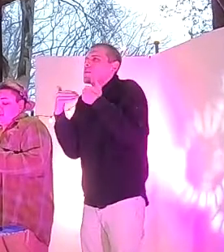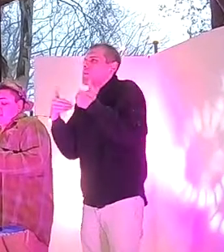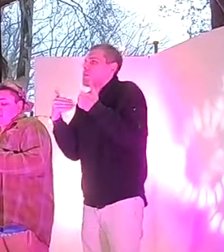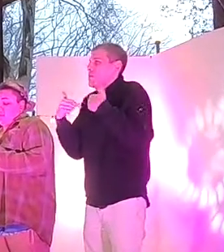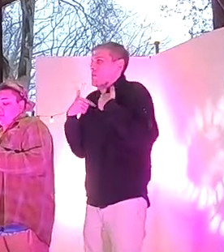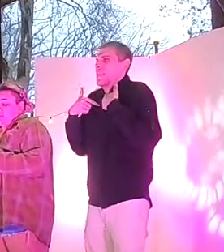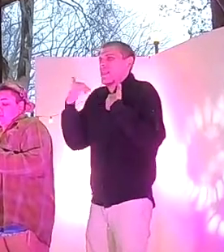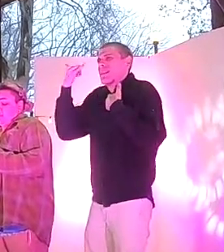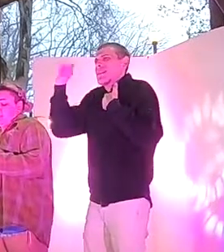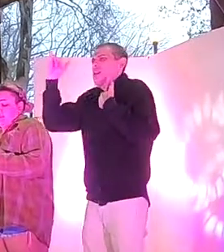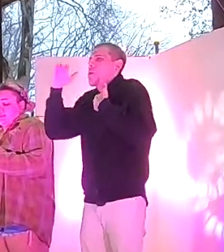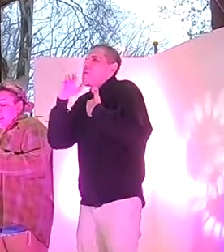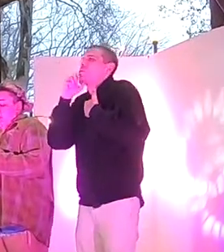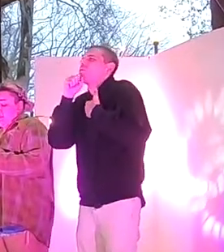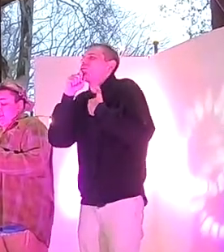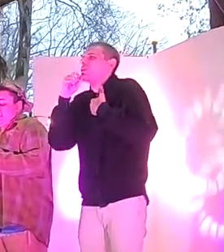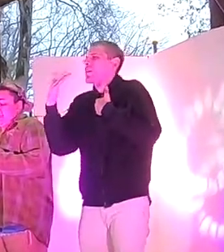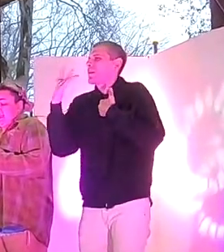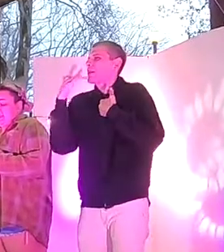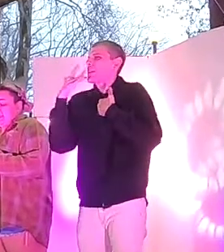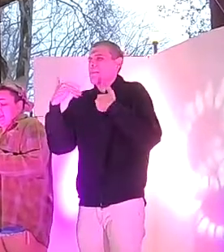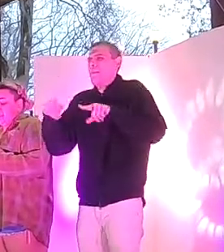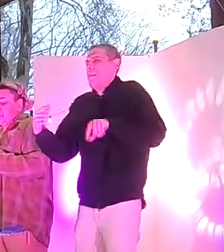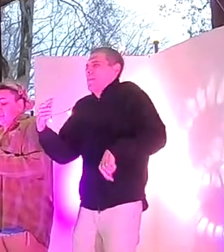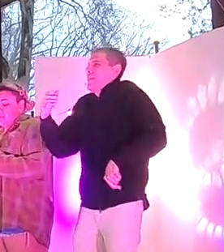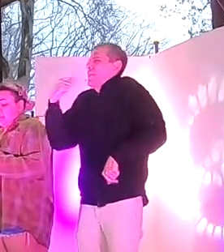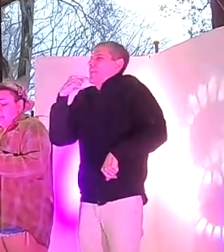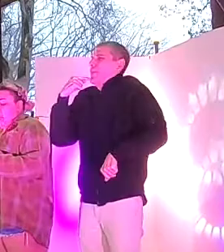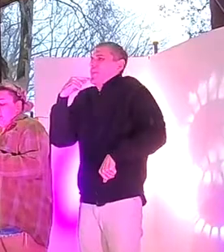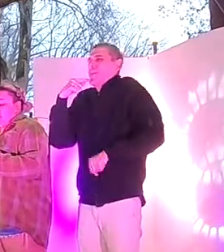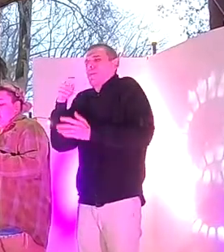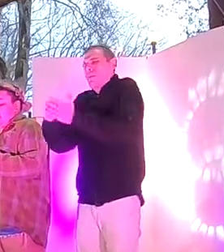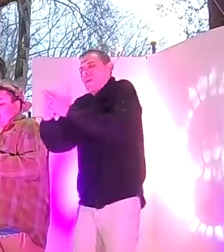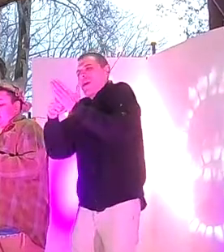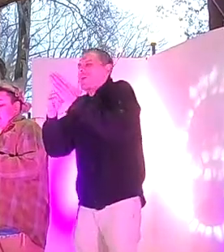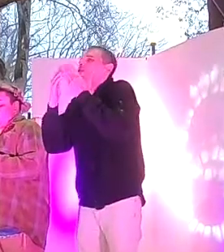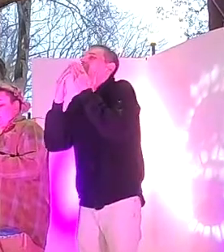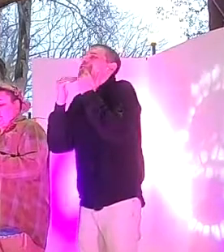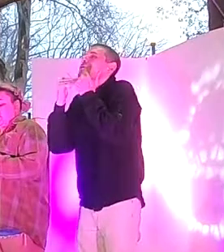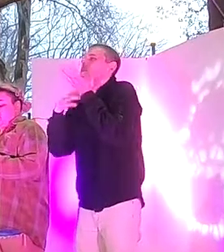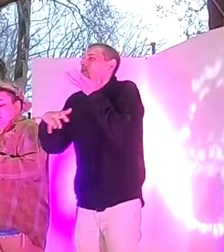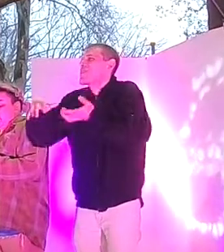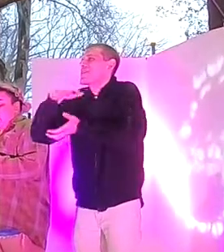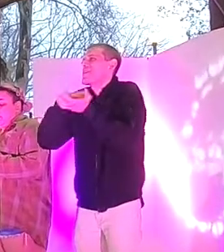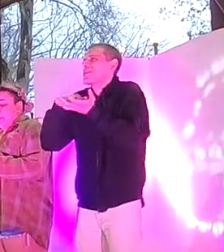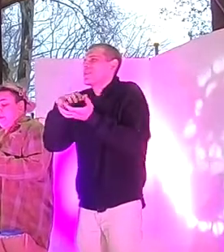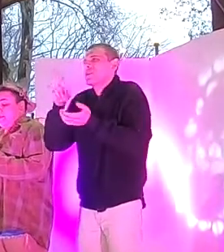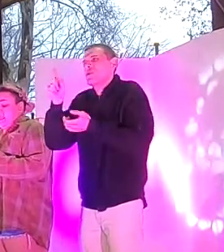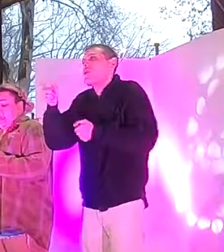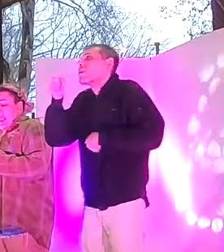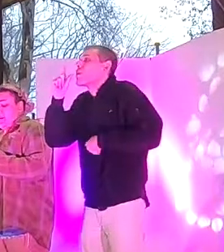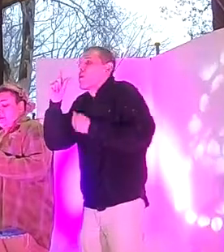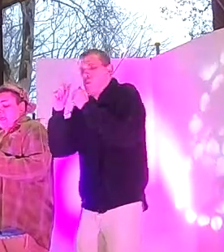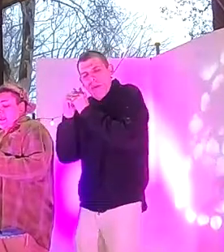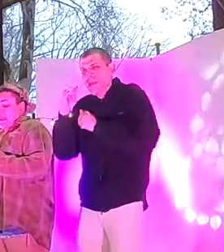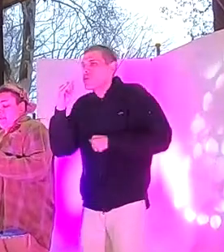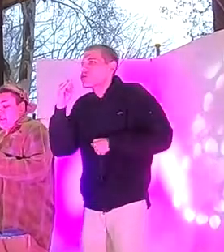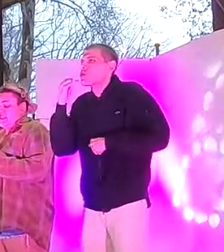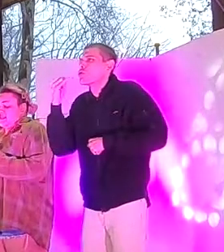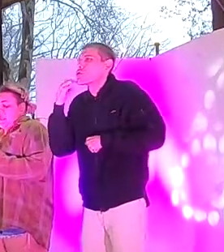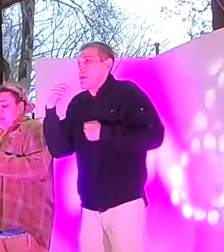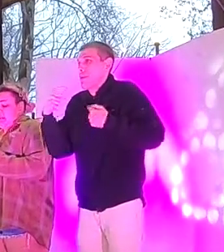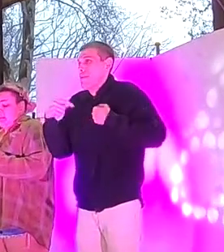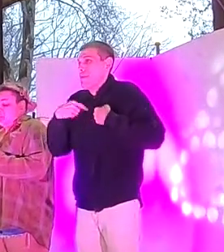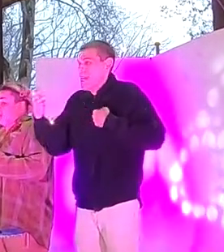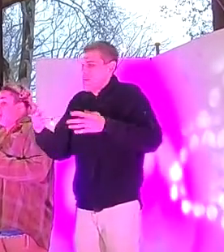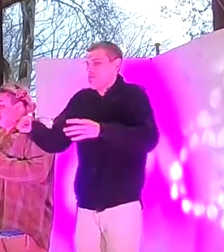orange citrus girl, too sour to taste without sugar, too bitter without chaser. Pour me out and